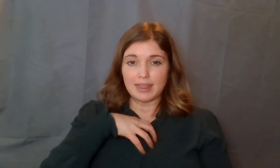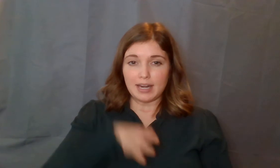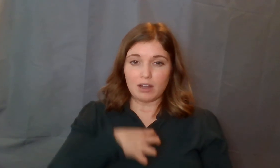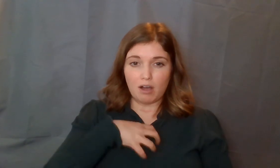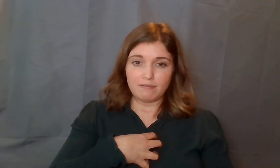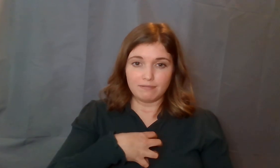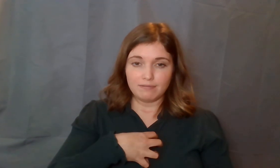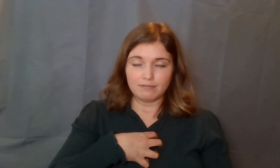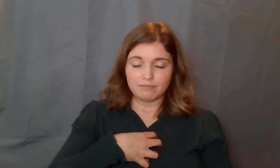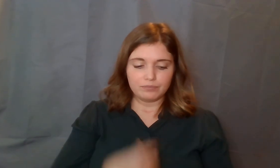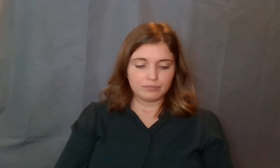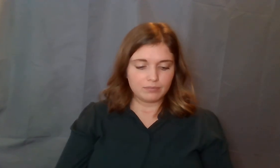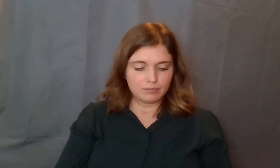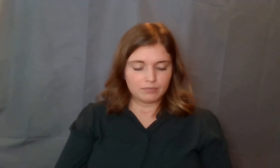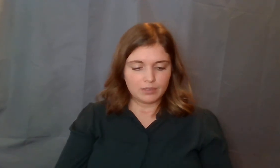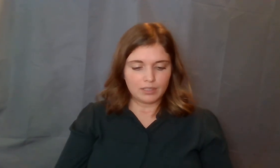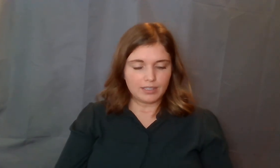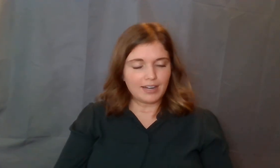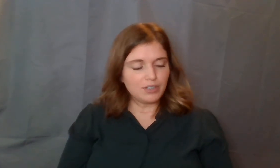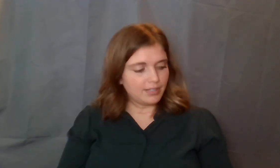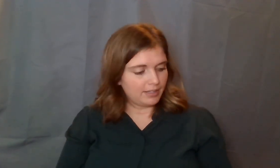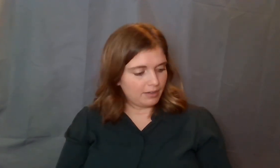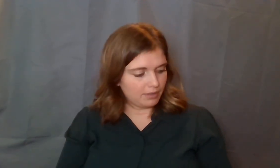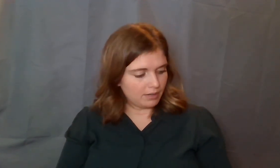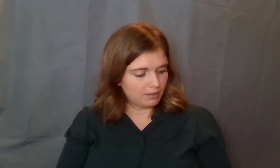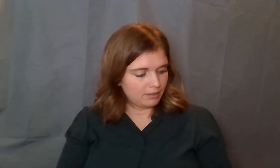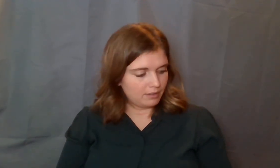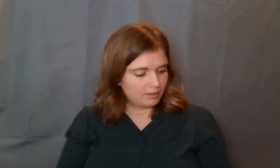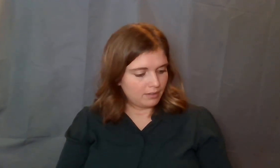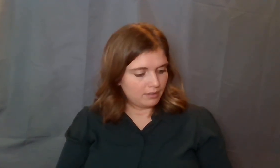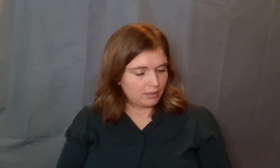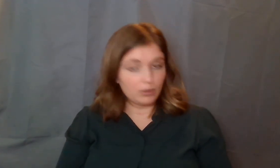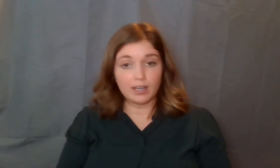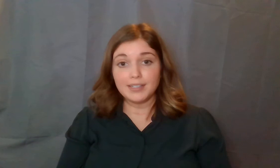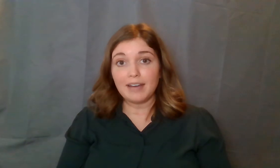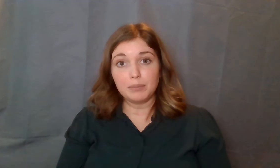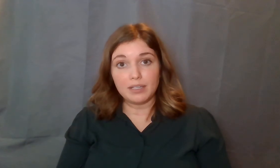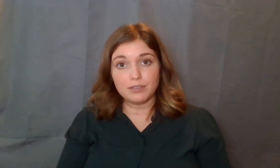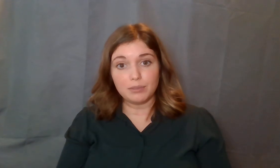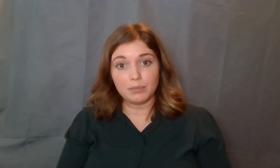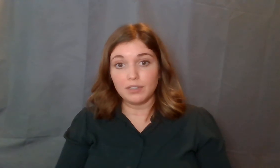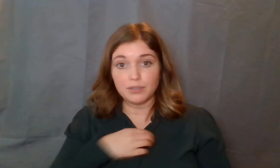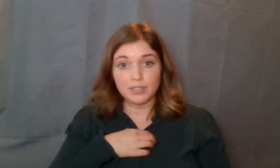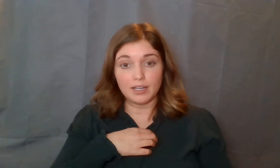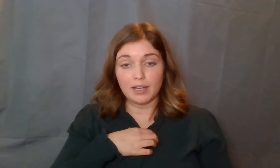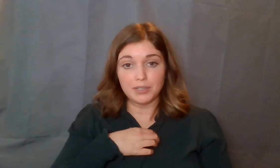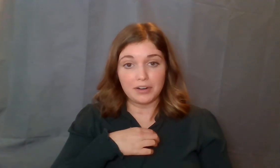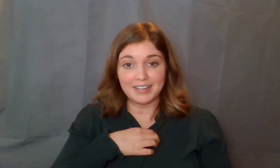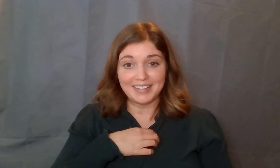then a cough. Did I just say that wrong? You guys, I've been making so many videos today. I'm sorry, I